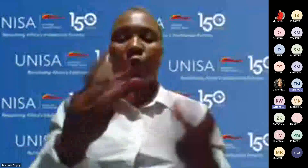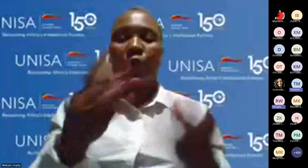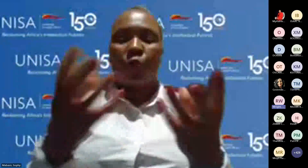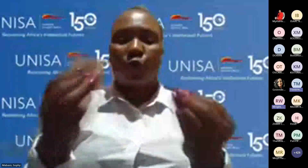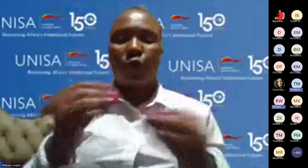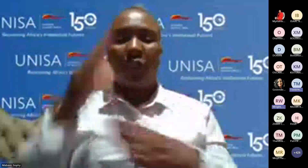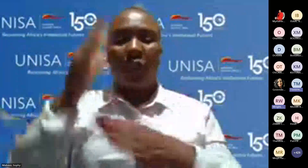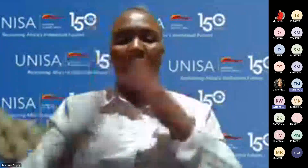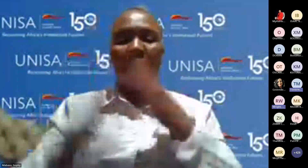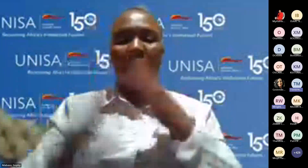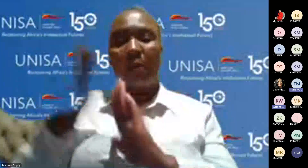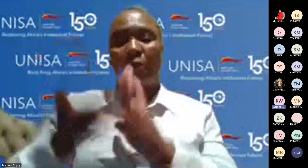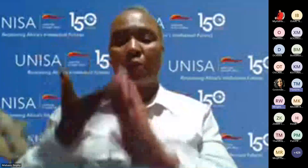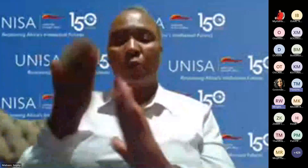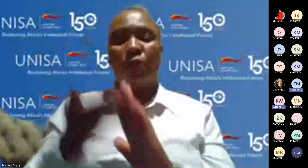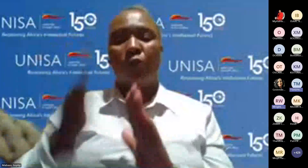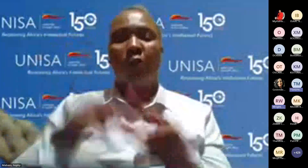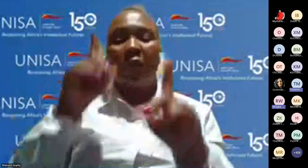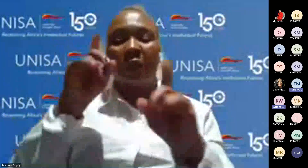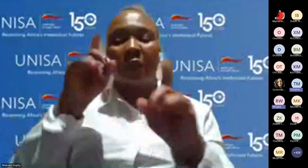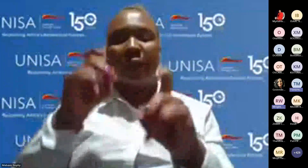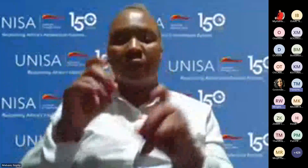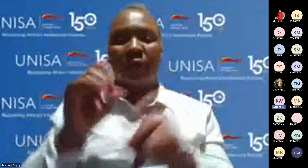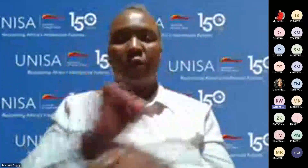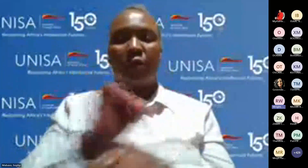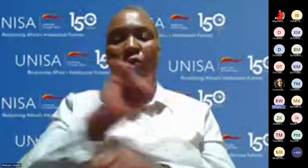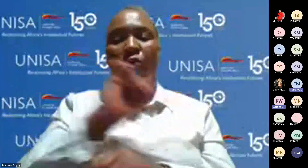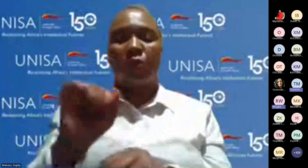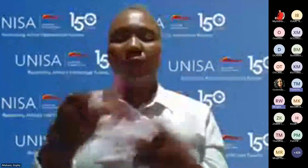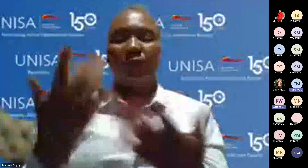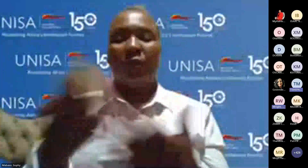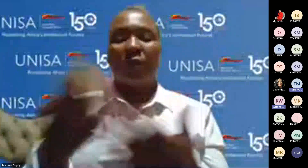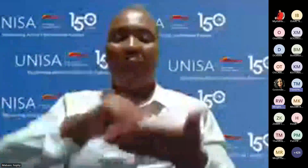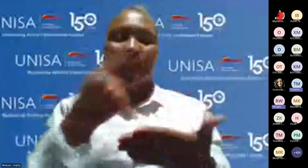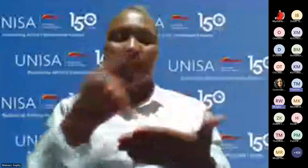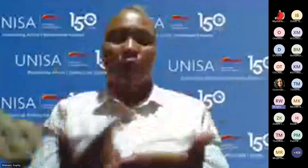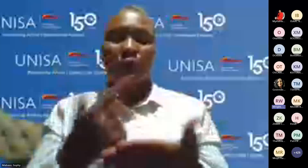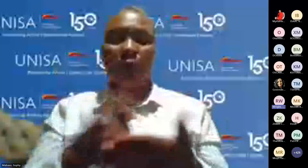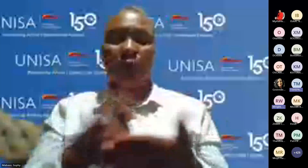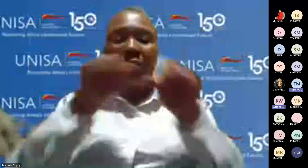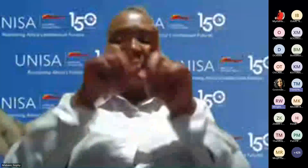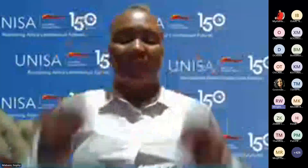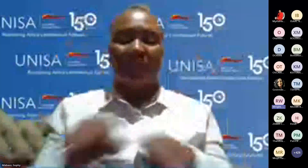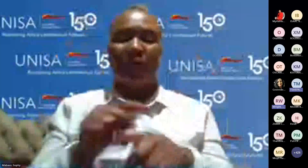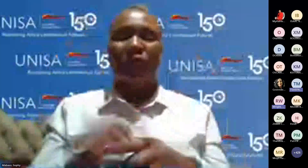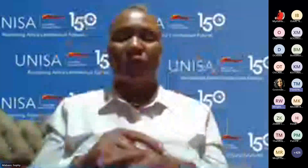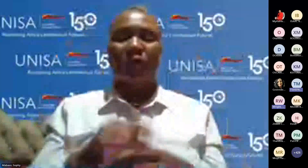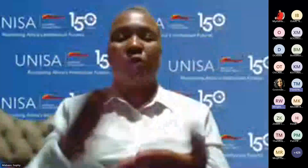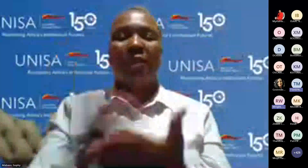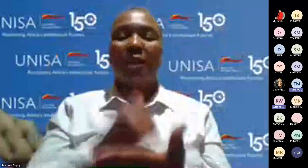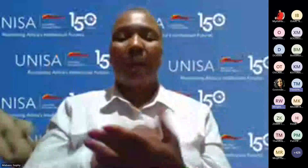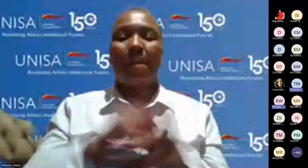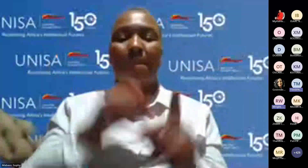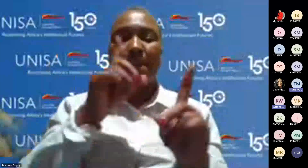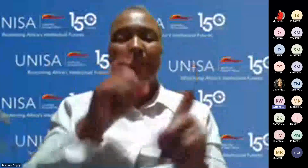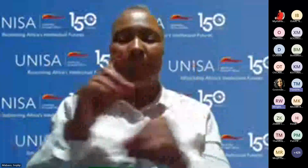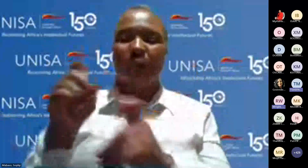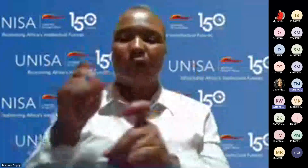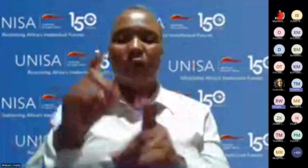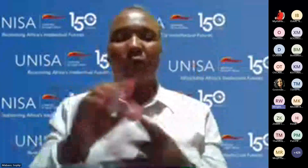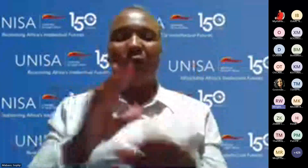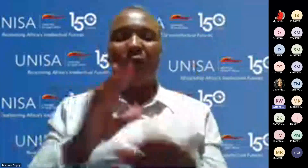the photos that you now took. In your case, it will be of your laptop screen where you wrote out. You're just going to take pictures of everything that